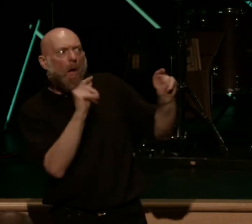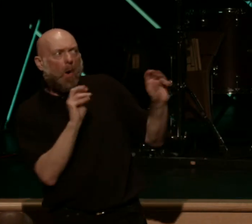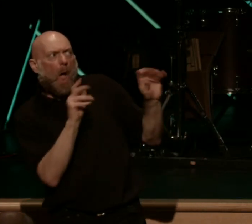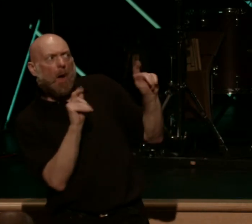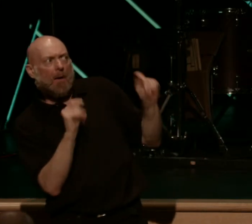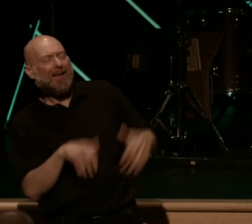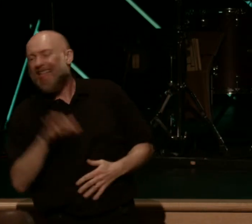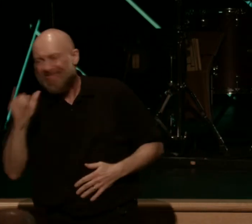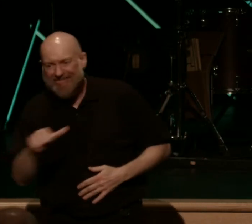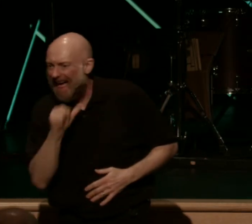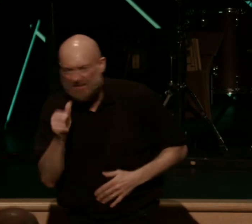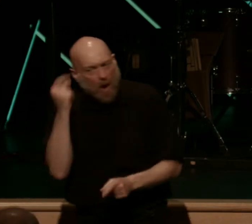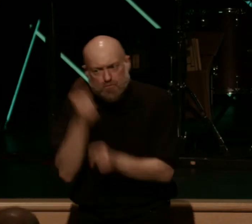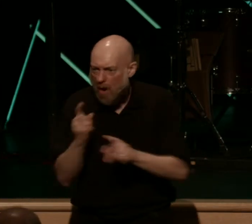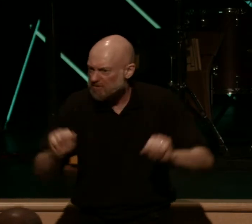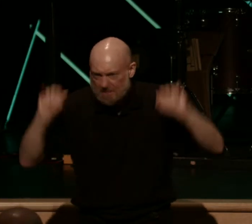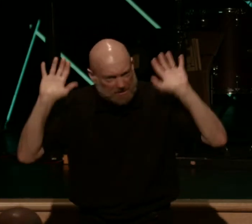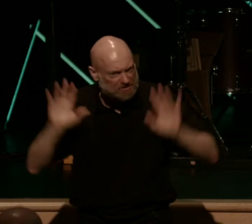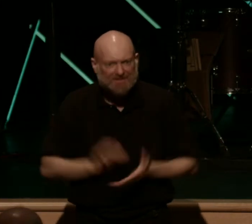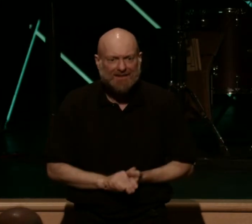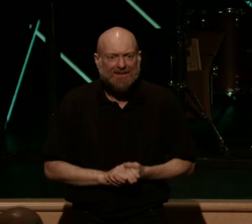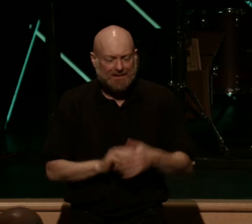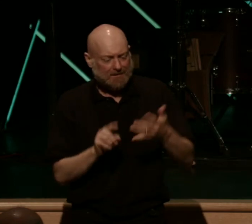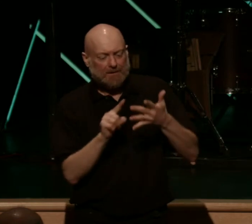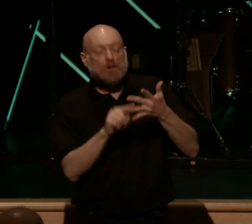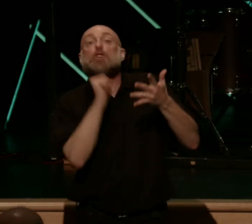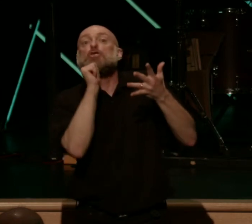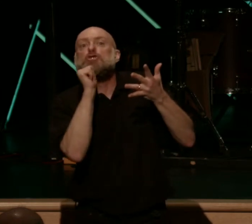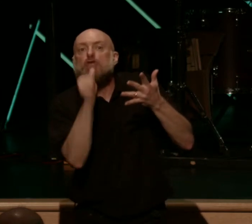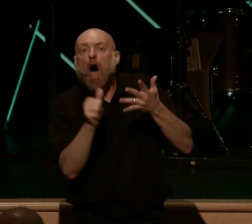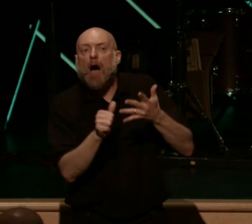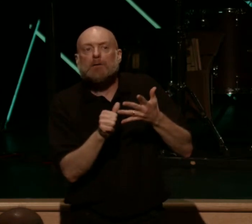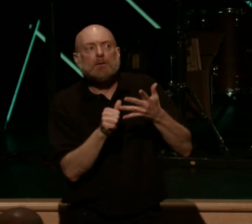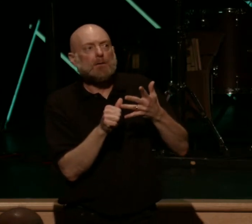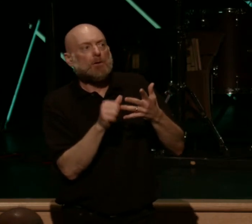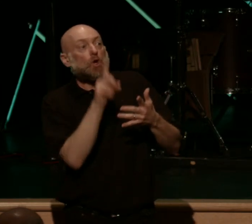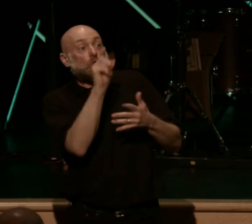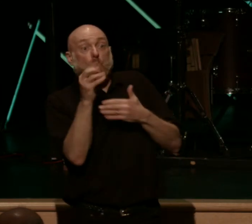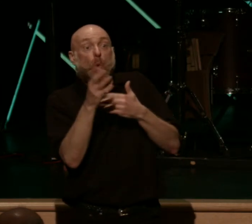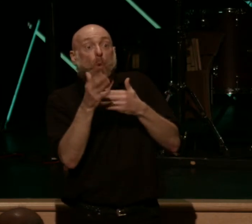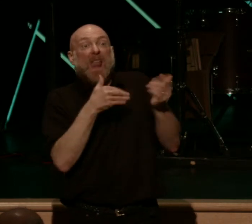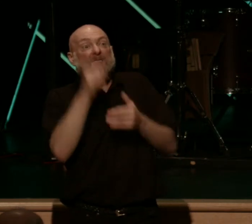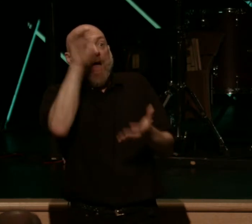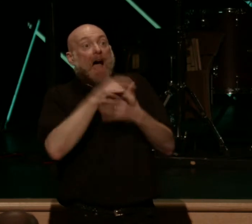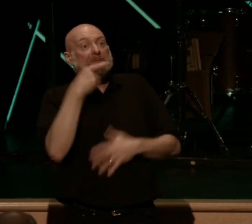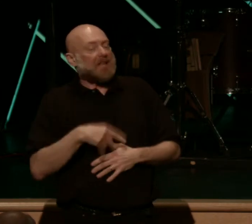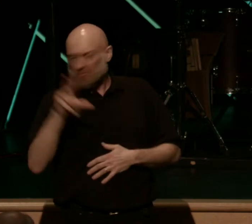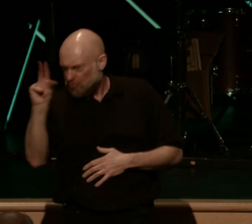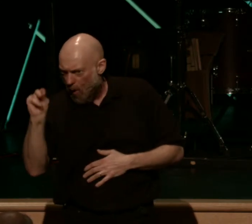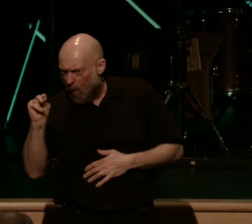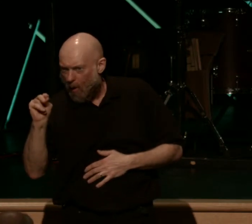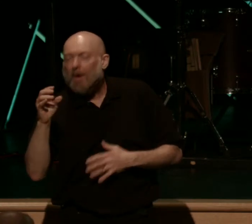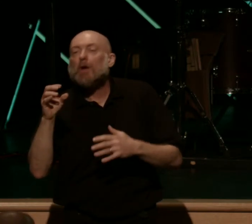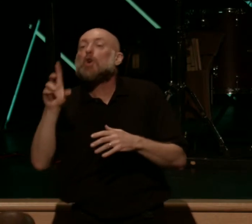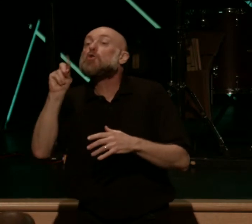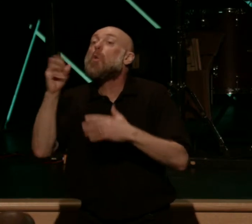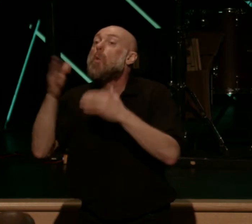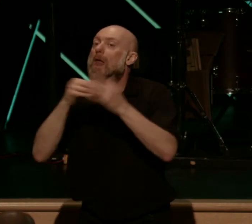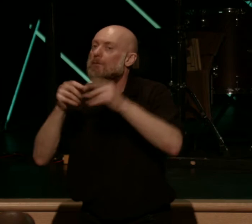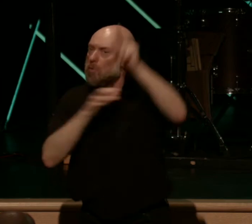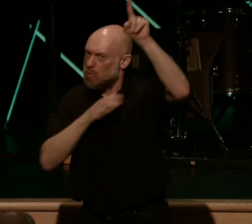with that. That's not biblical submission. It's not doing whatever the husband says. It's doing whatever Christ